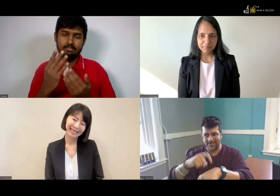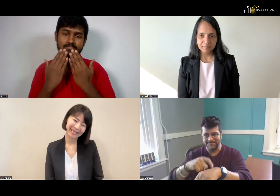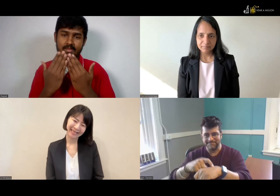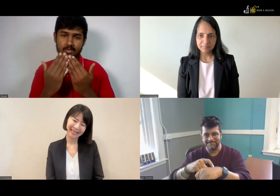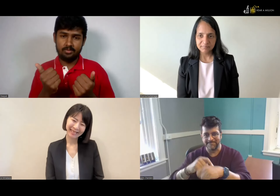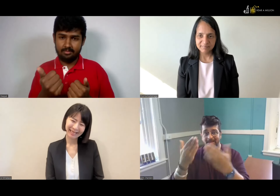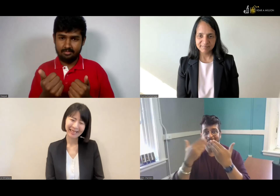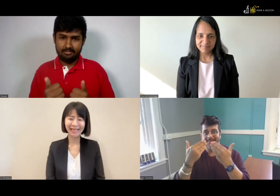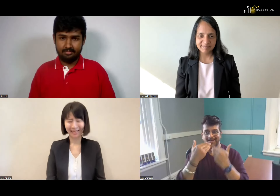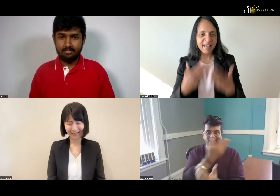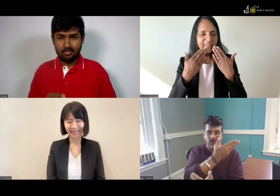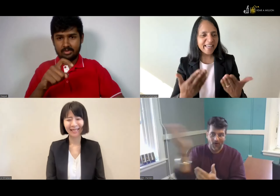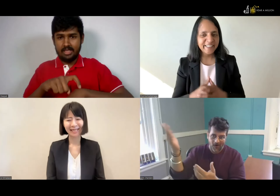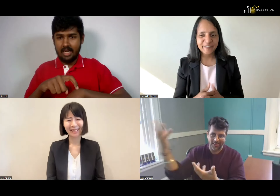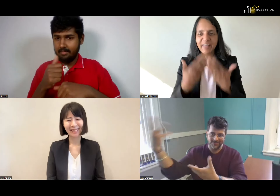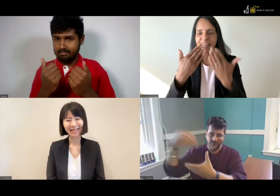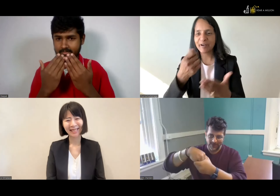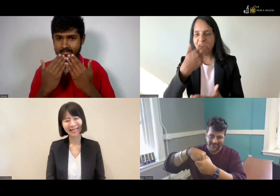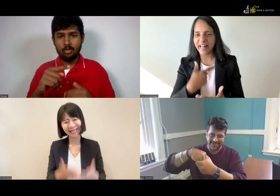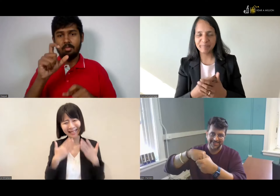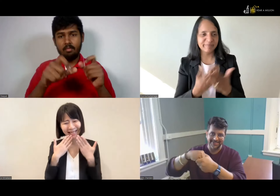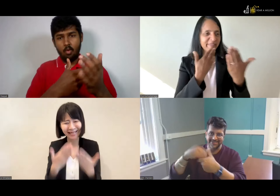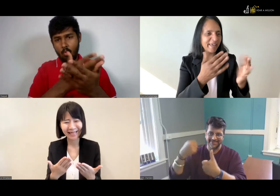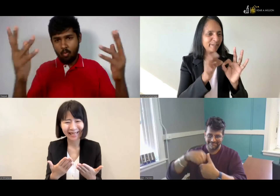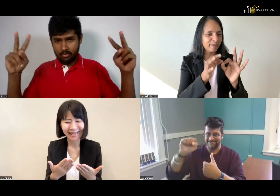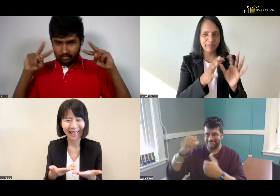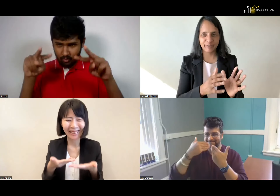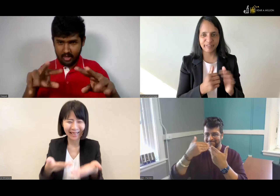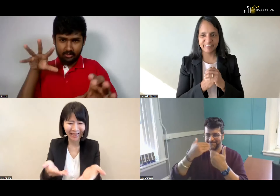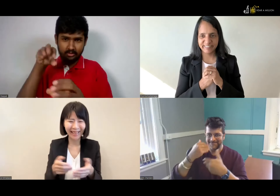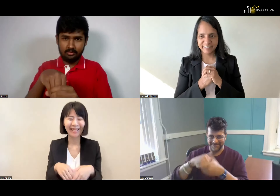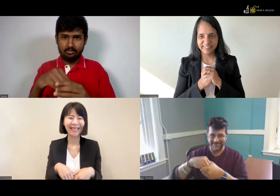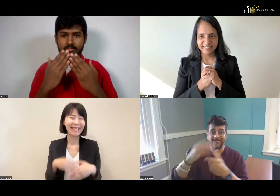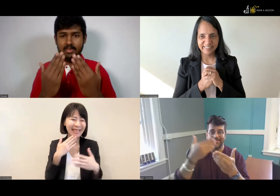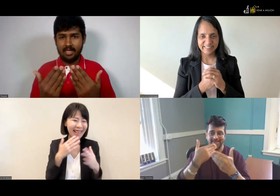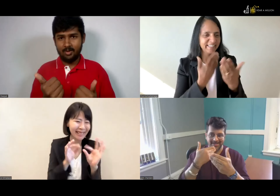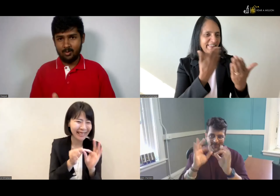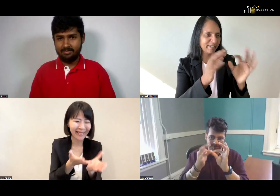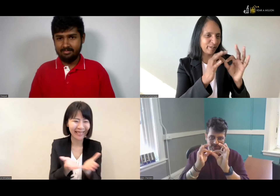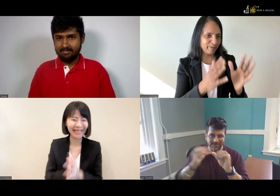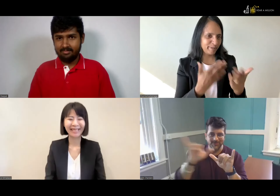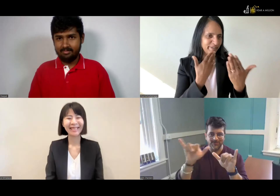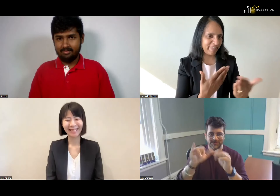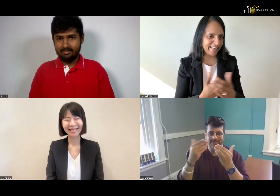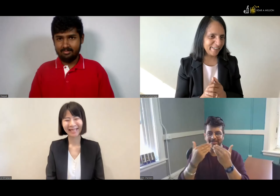thank you once again for giving your time. Thank you everyone for coming here and joining the session. Thank you to